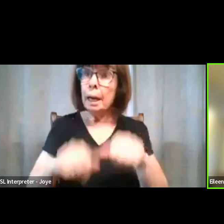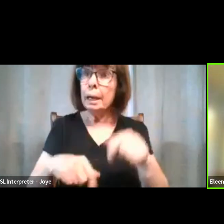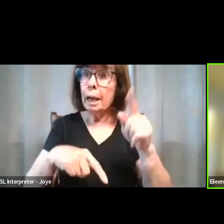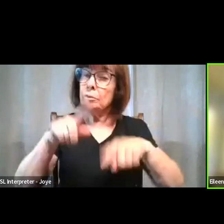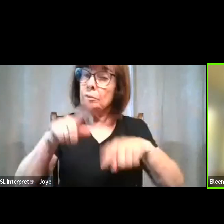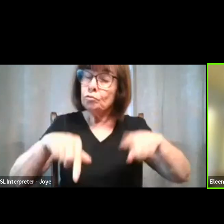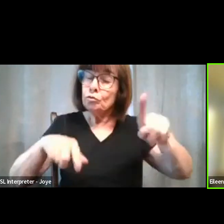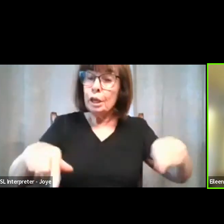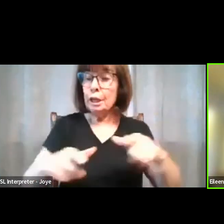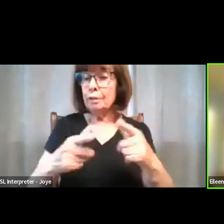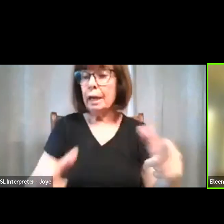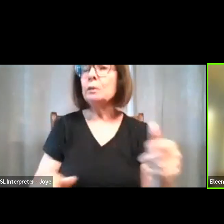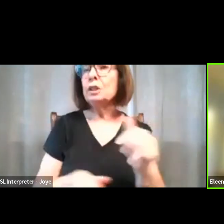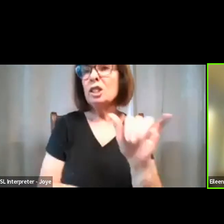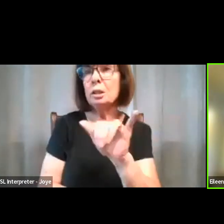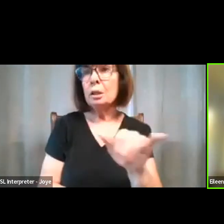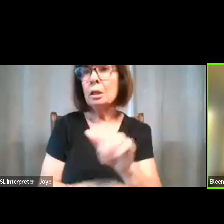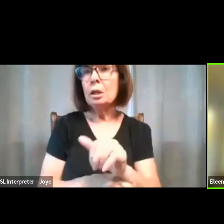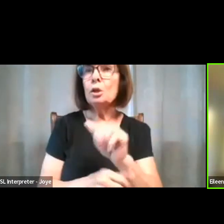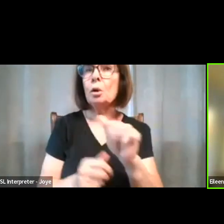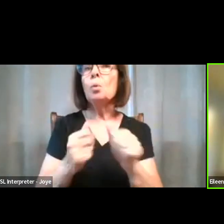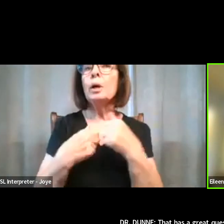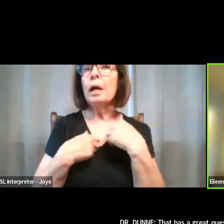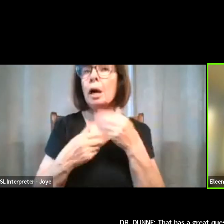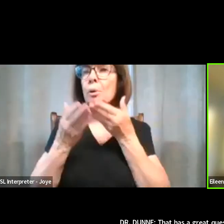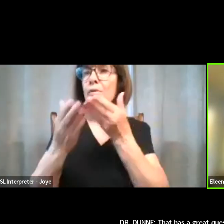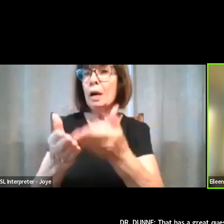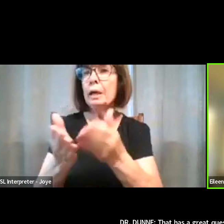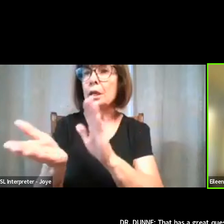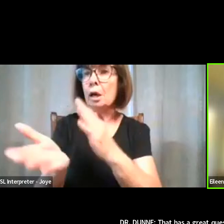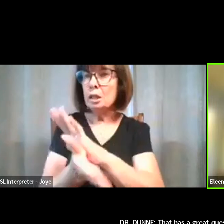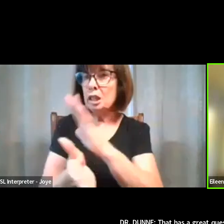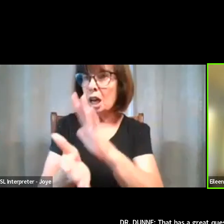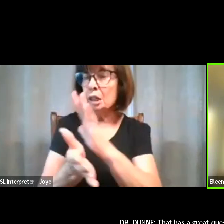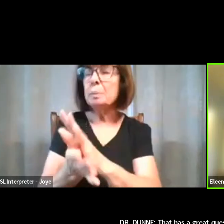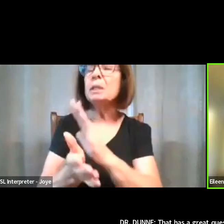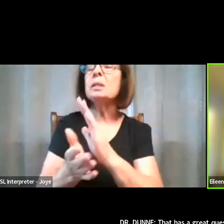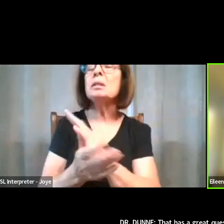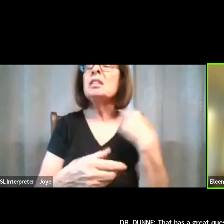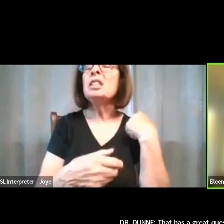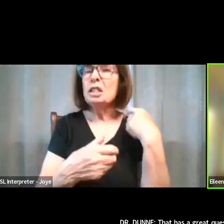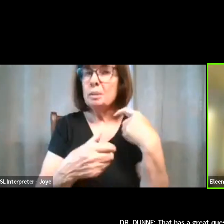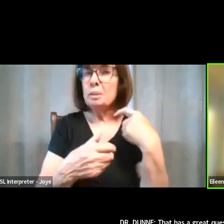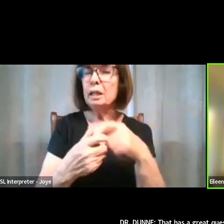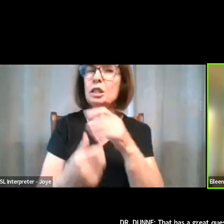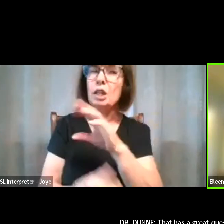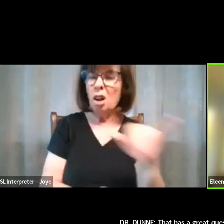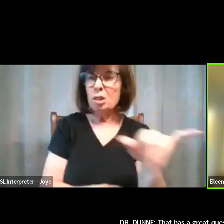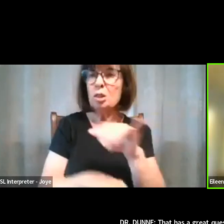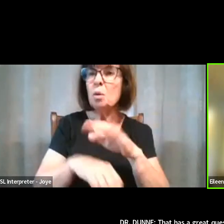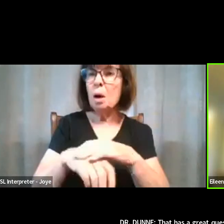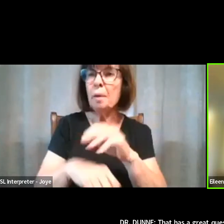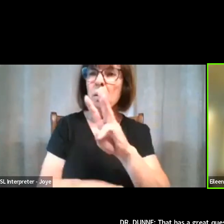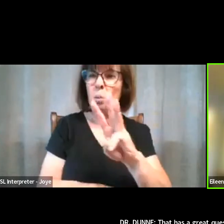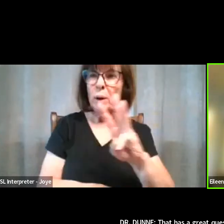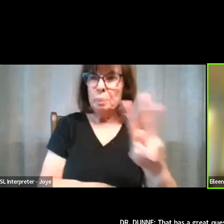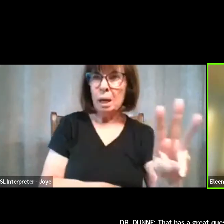guidance documents in Spanish, as well as website and other types of information.